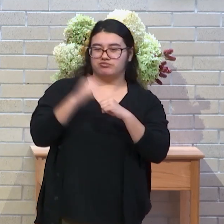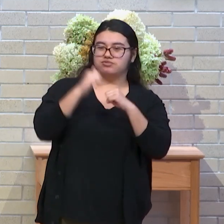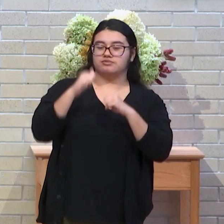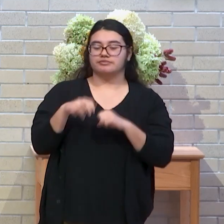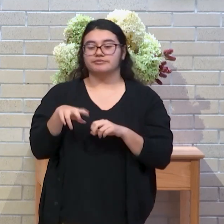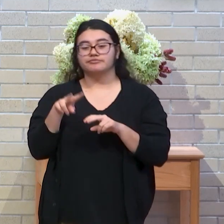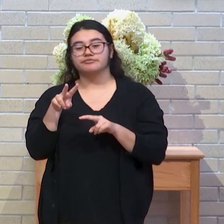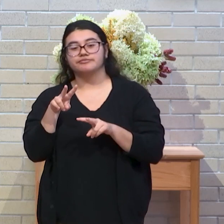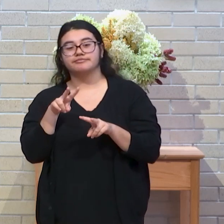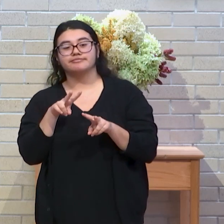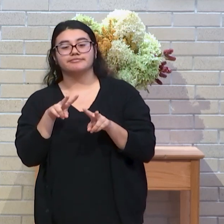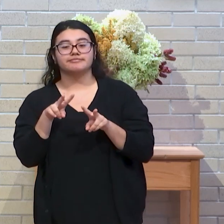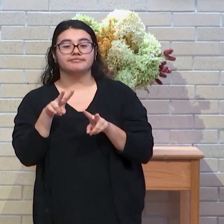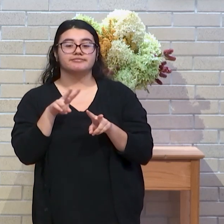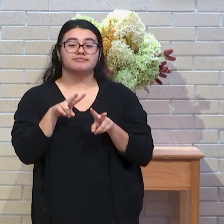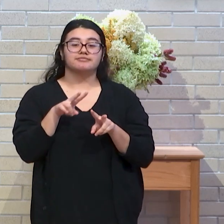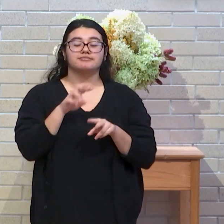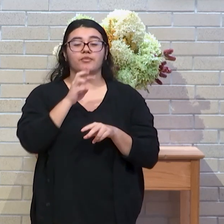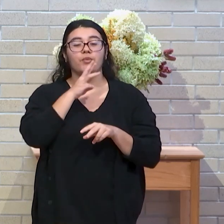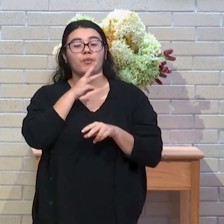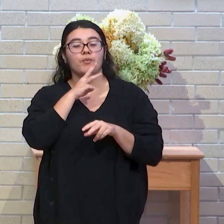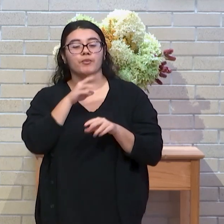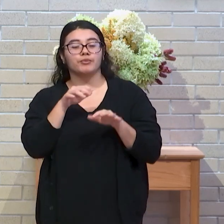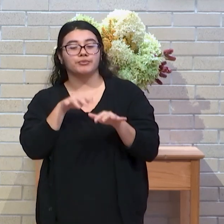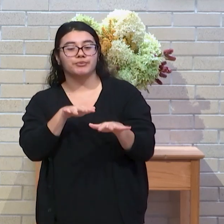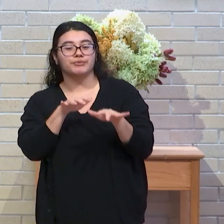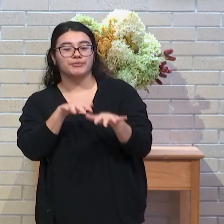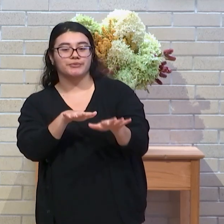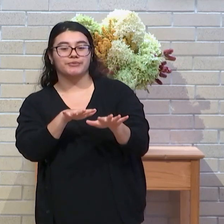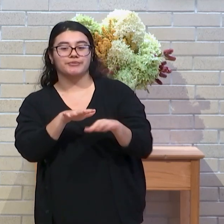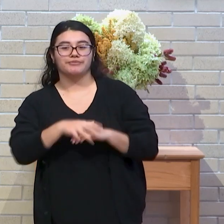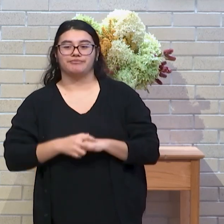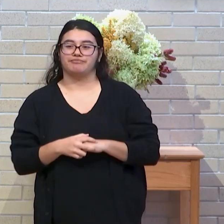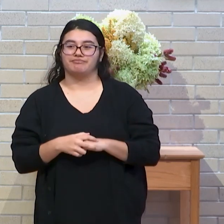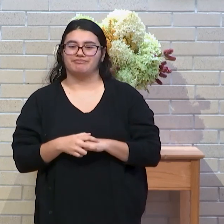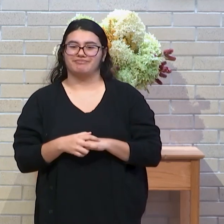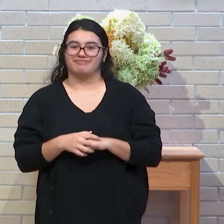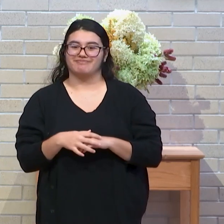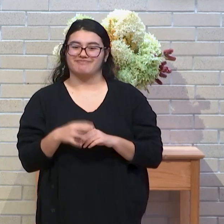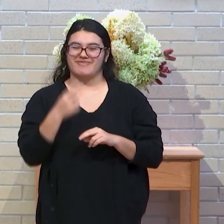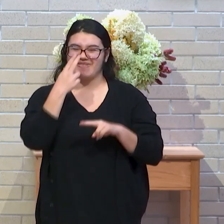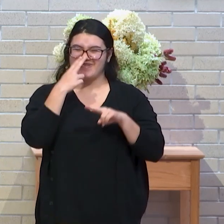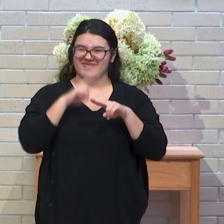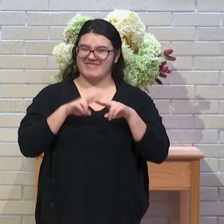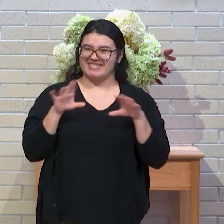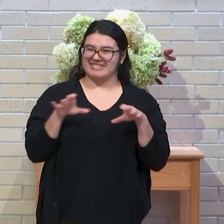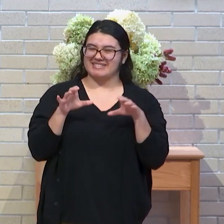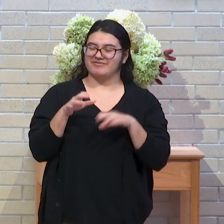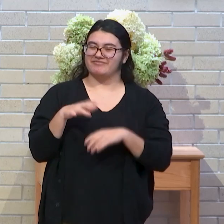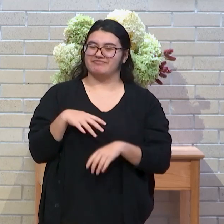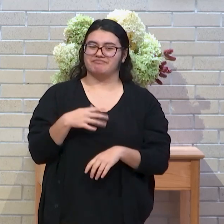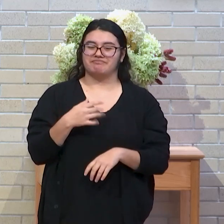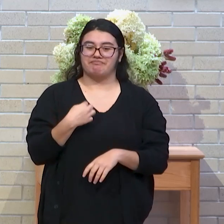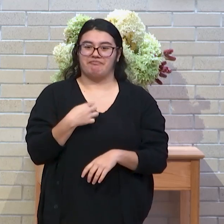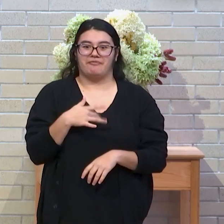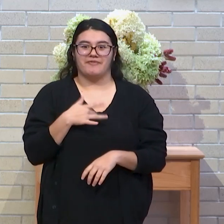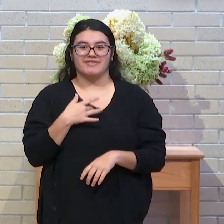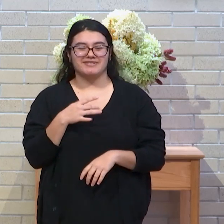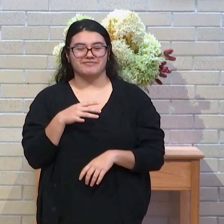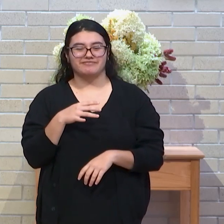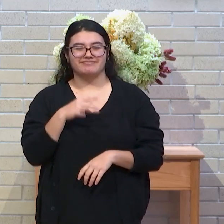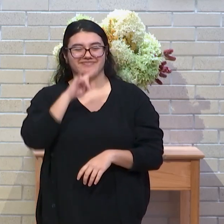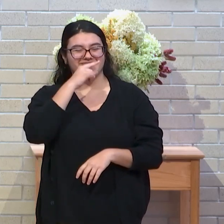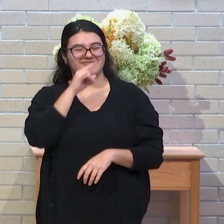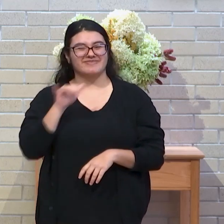and crossing little streams of water. I felt like a real off-roader, and also a little kid again. There were so many little caverns